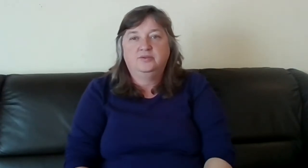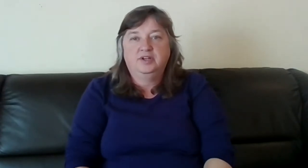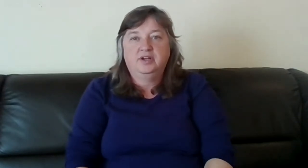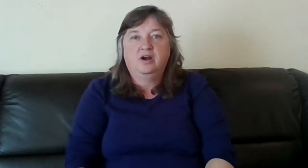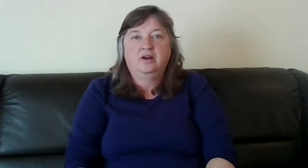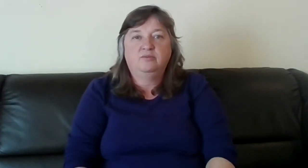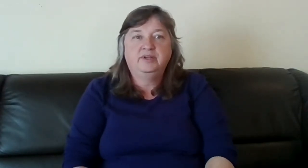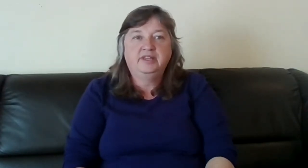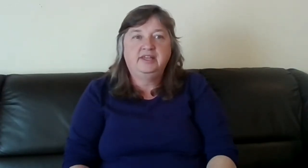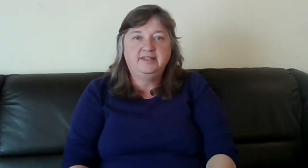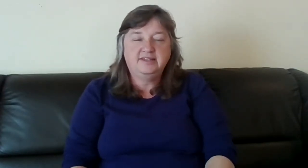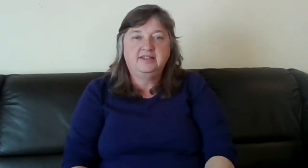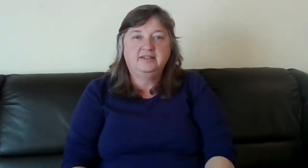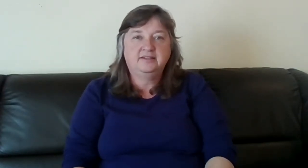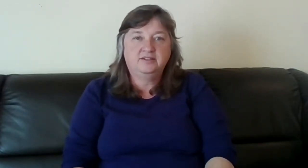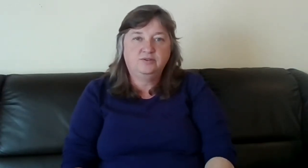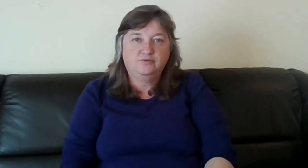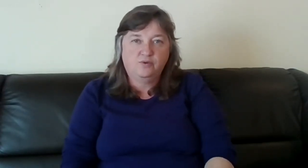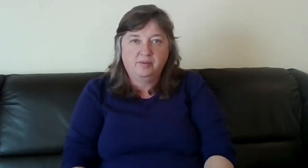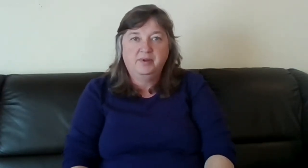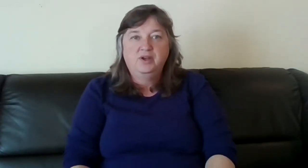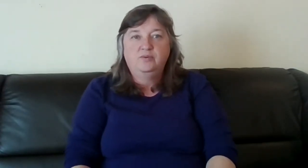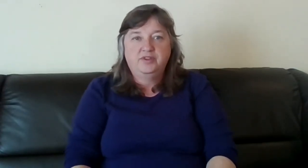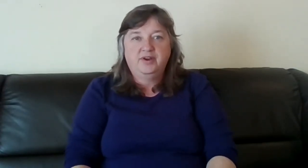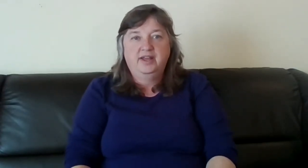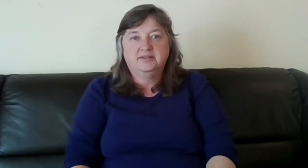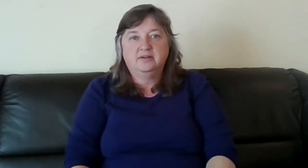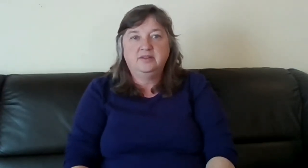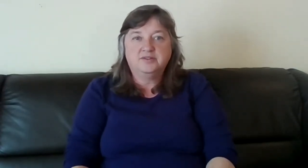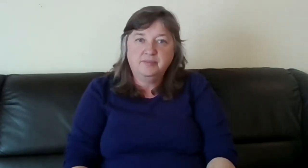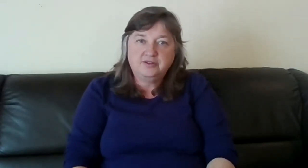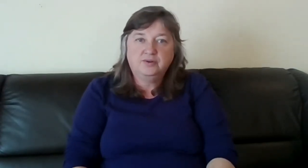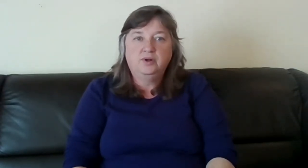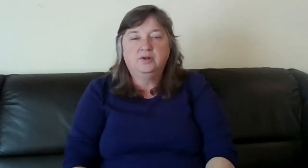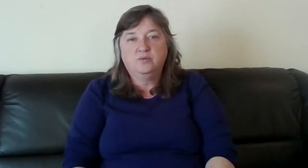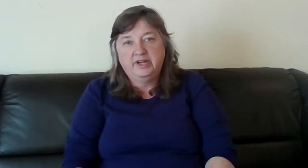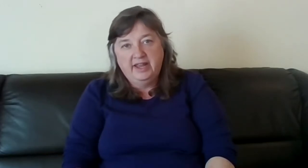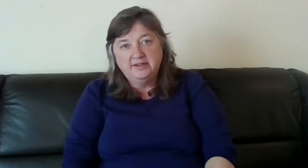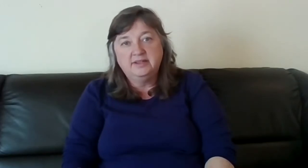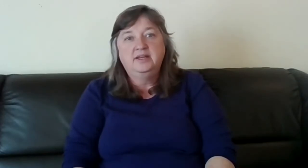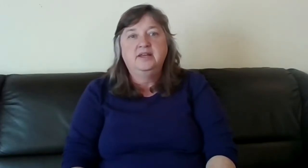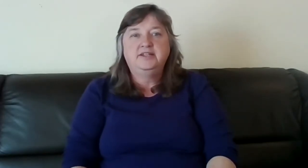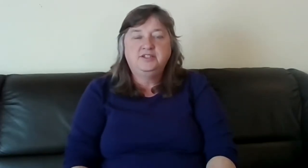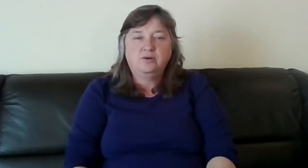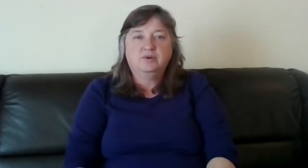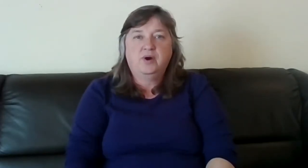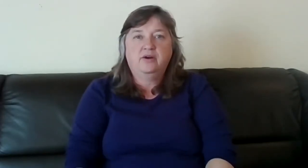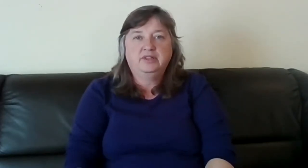children are really easy to form with your hands. They're either symmetrical or the one-handed. They don't require a lot